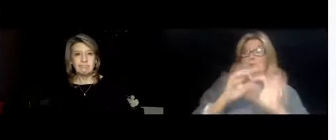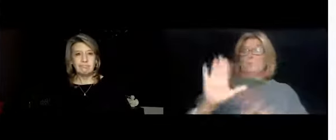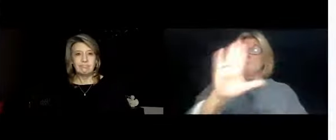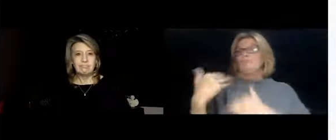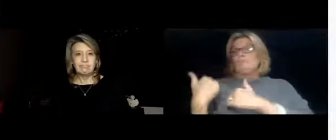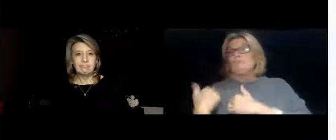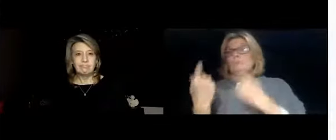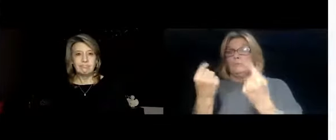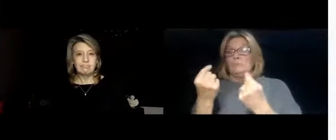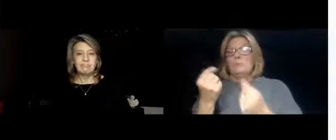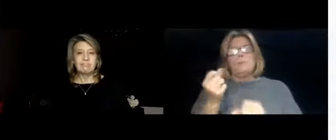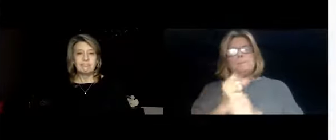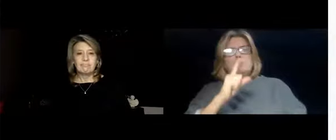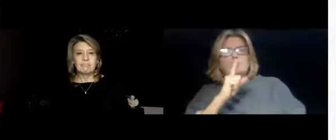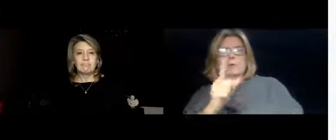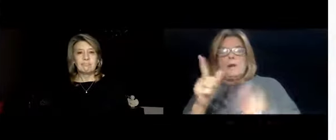together.